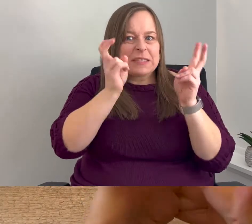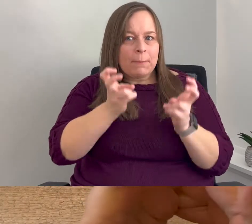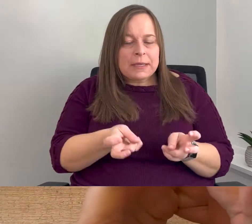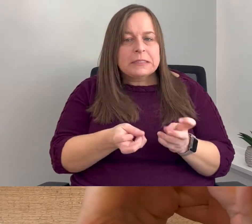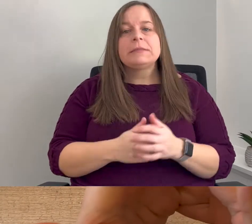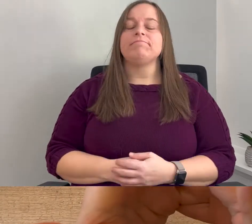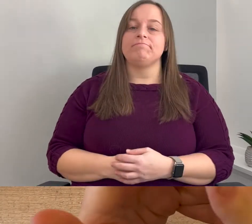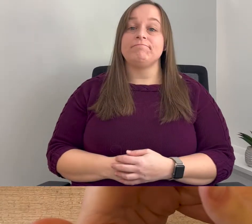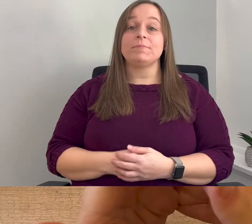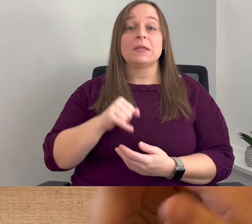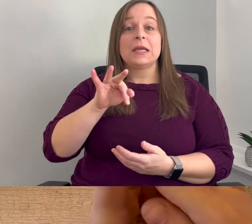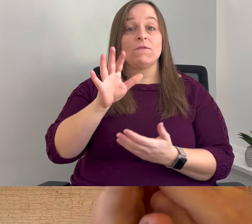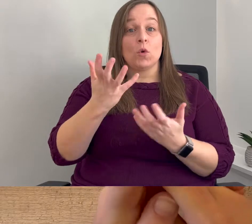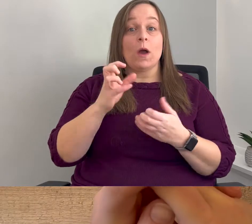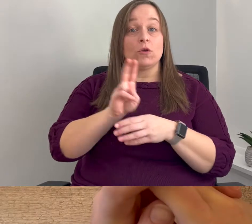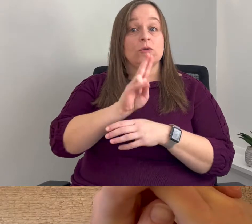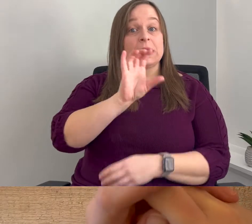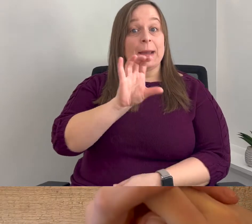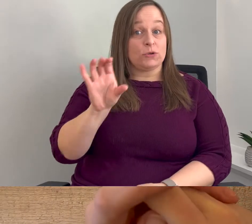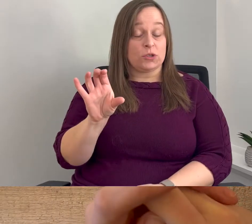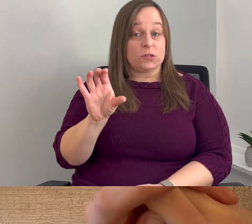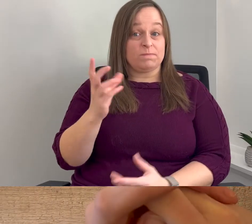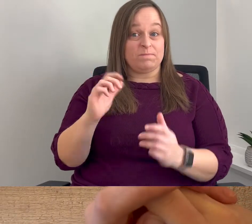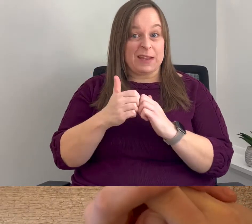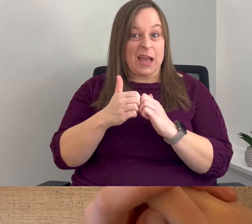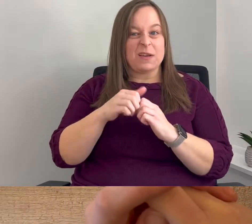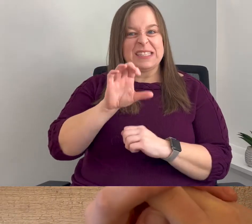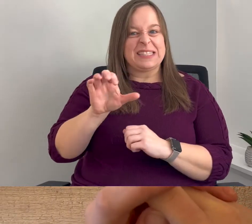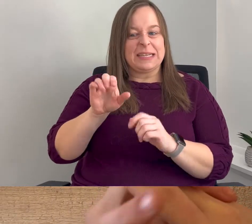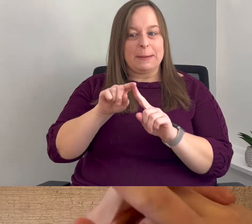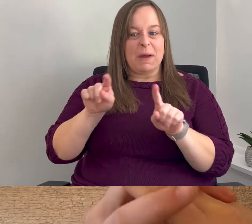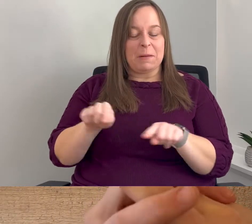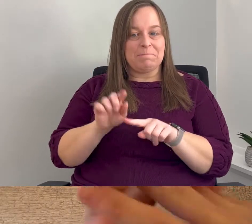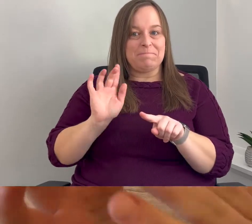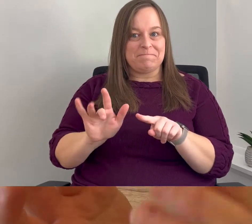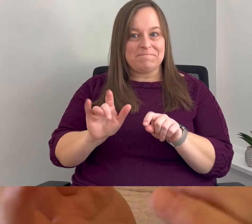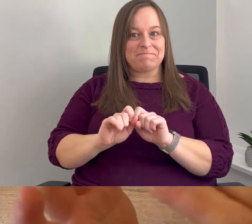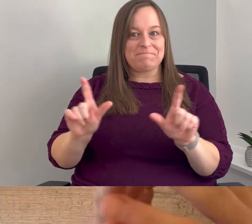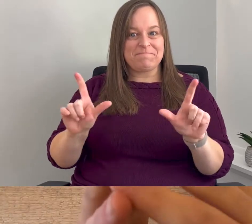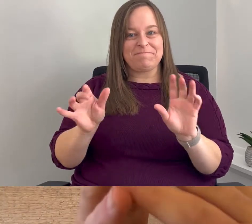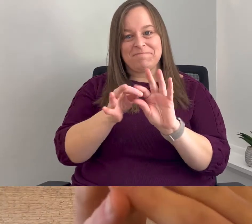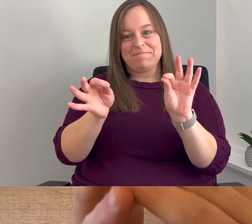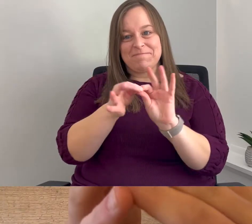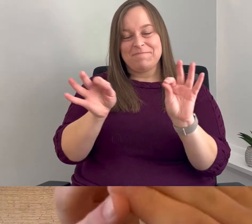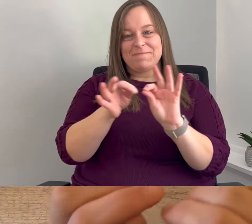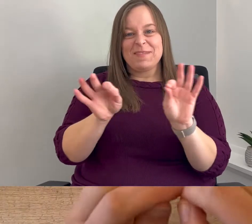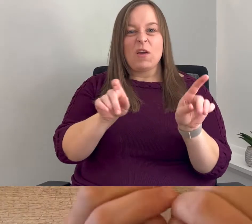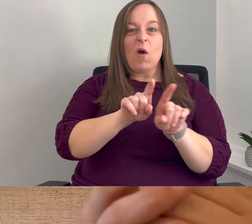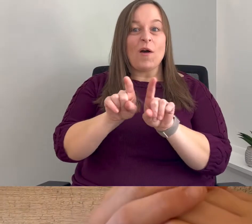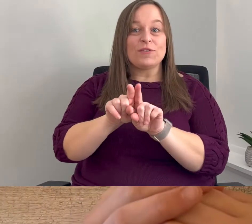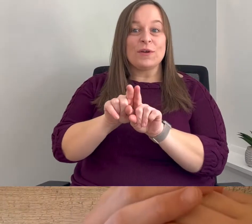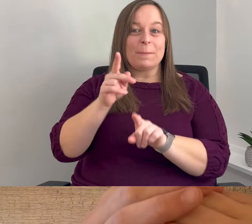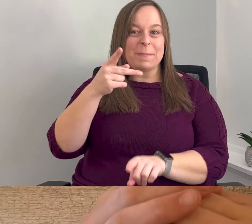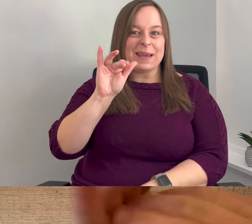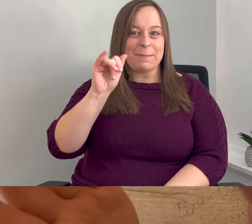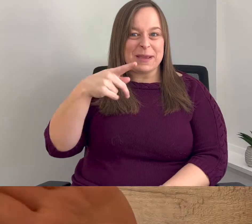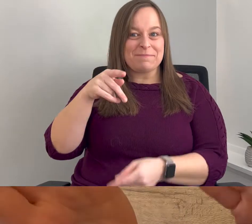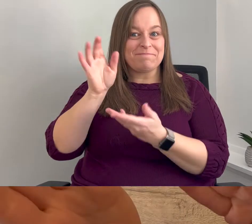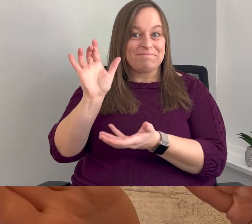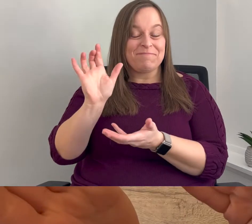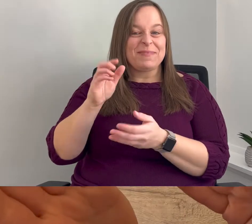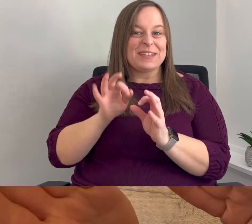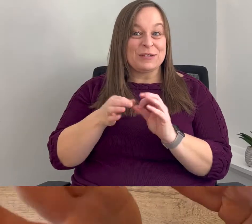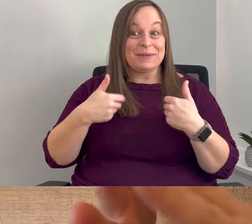to finance-related topics. If you want to use the captions, you can press the CC button down below, and you'll also